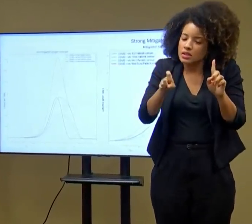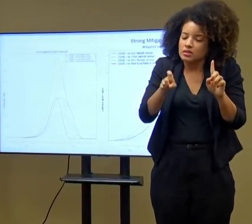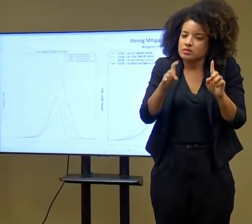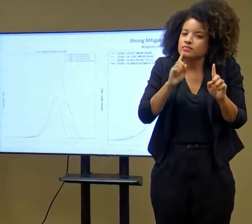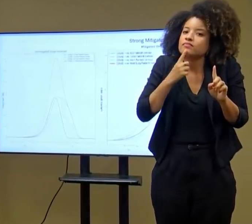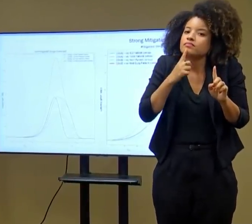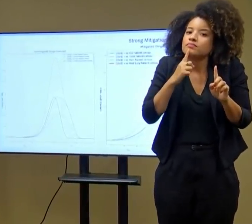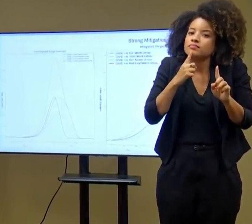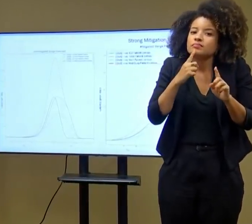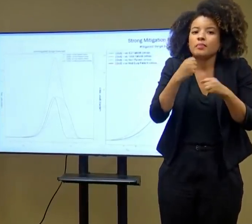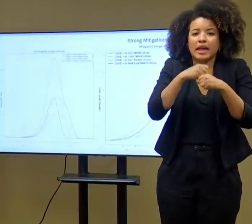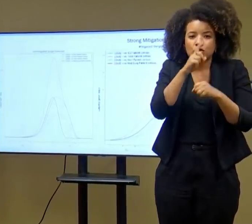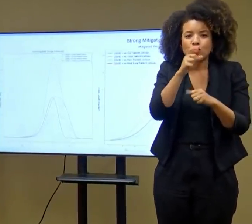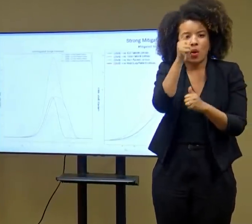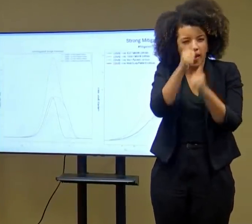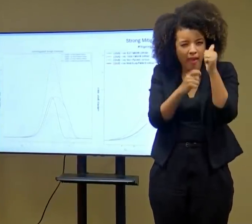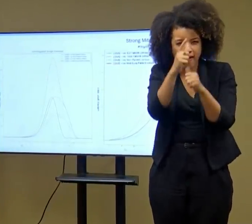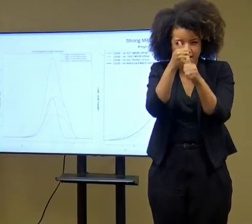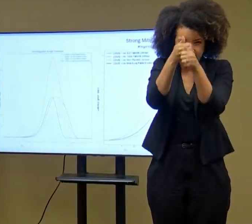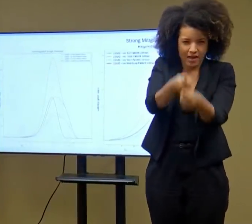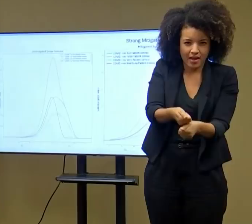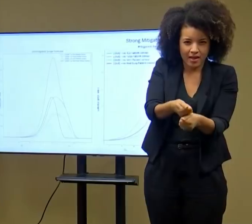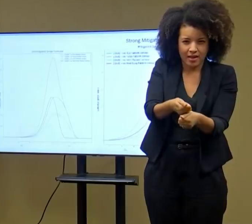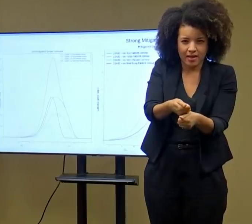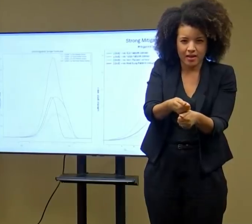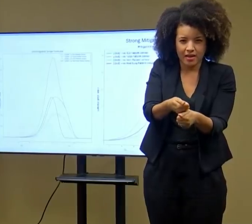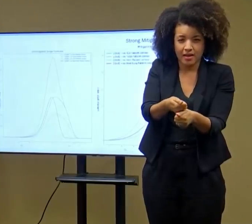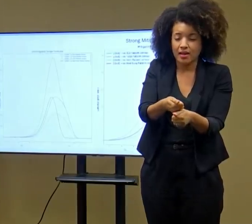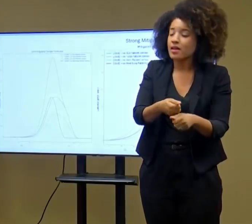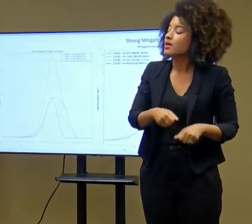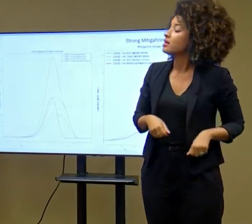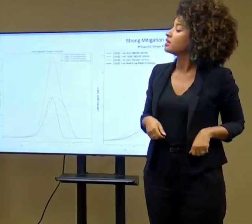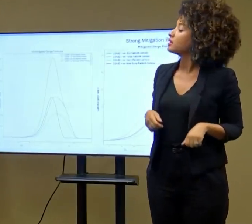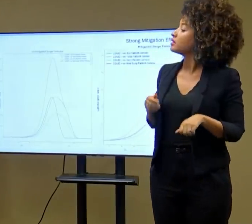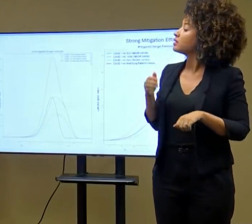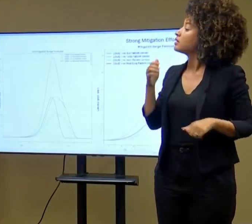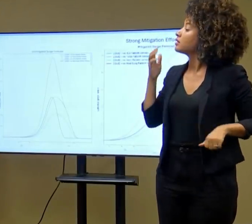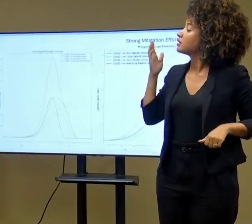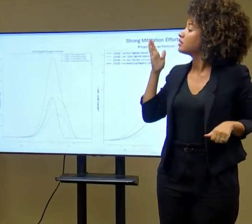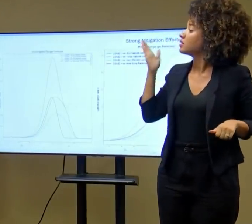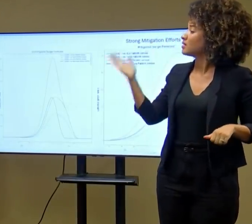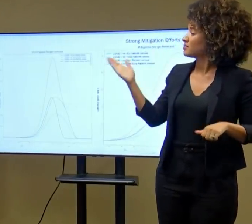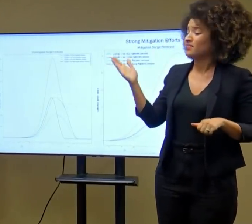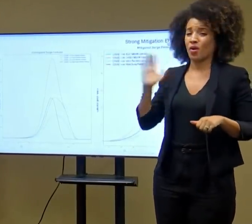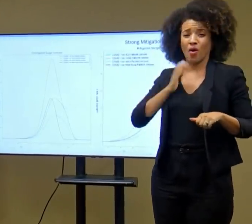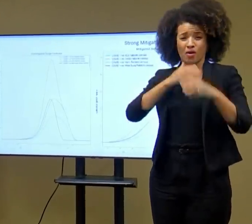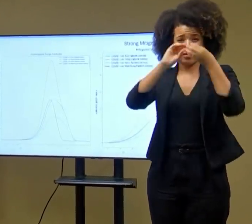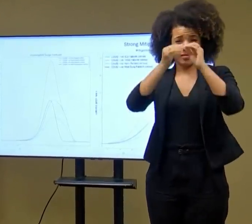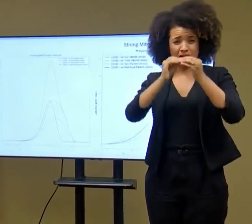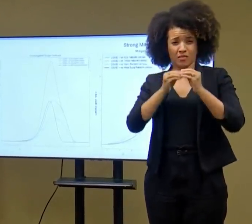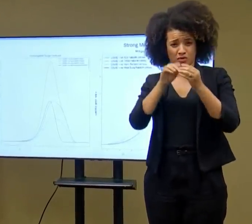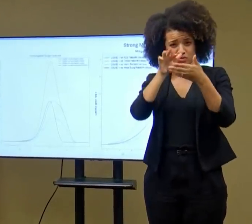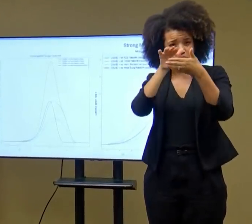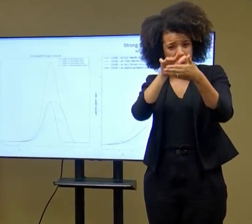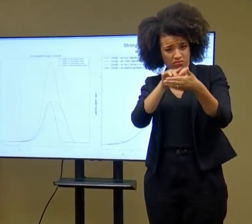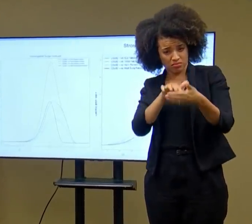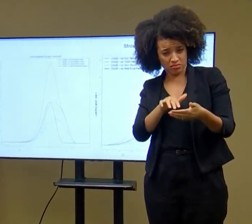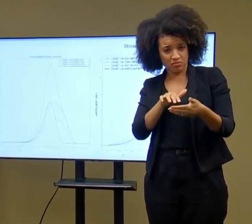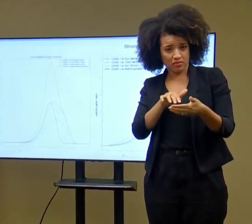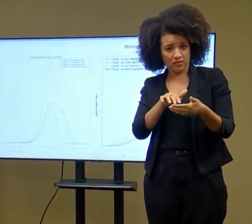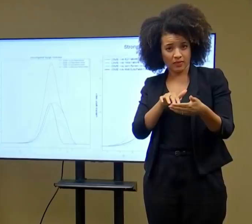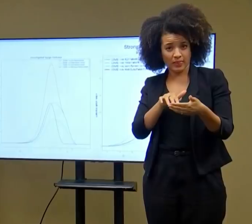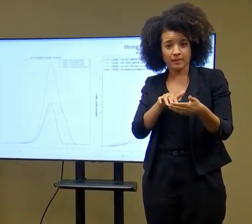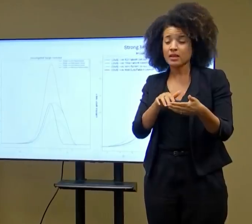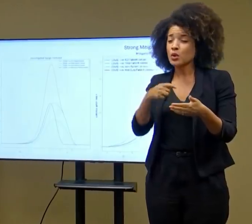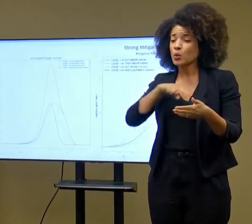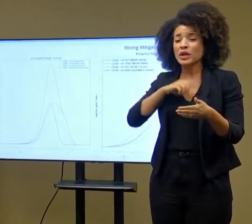that that everyone adheres to it. But on that track, based on our own data, it's suggesting that the curve